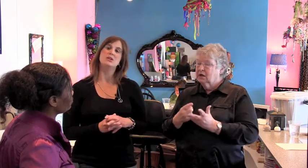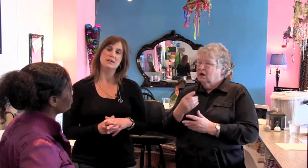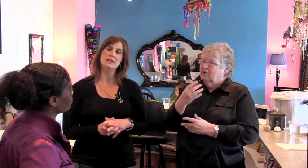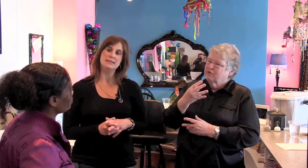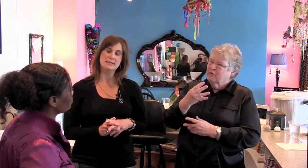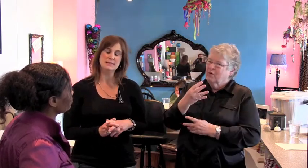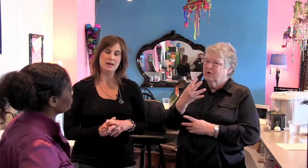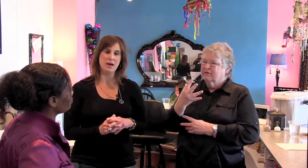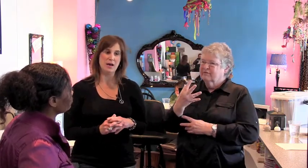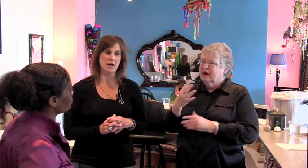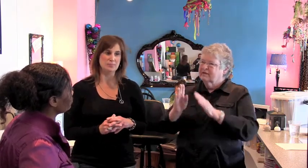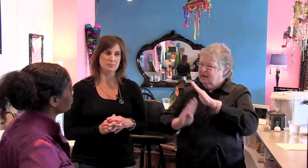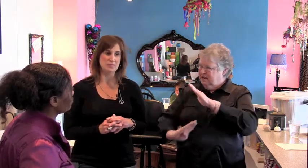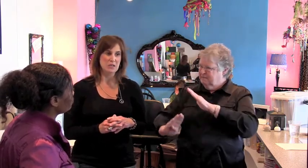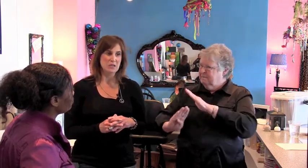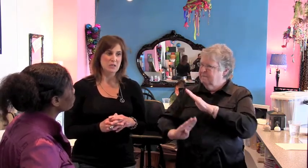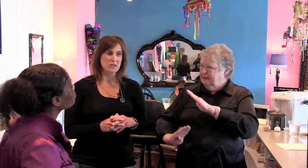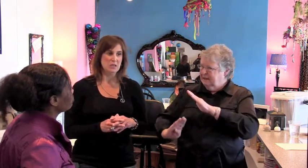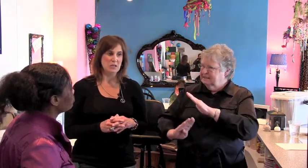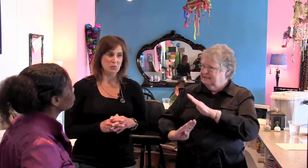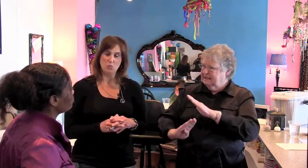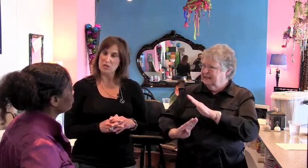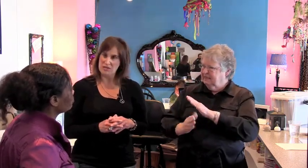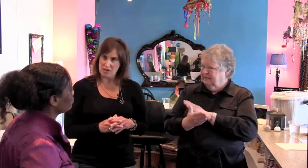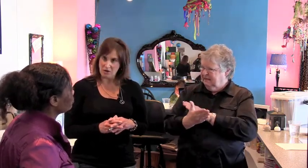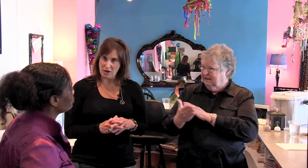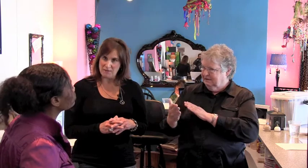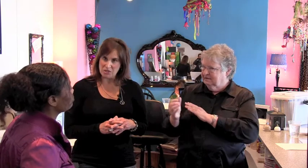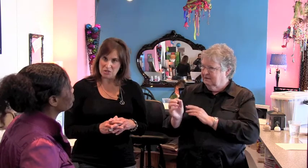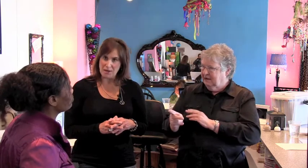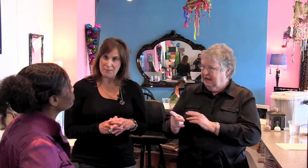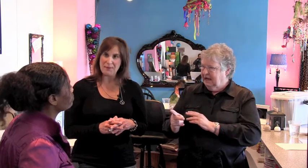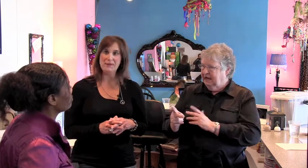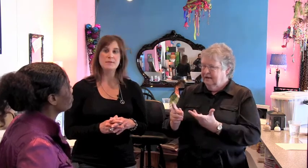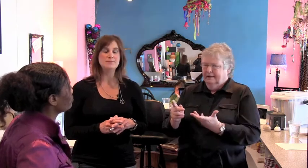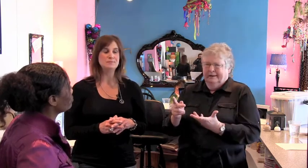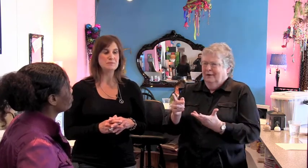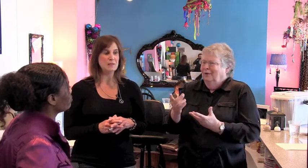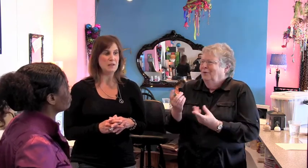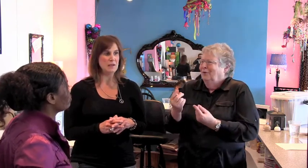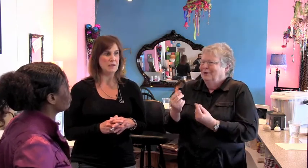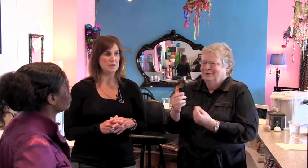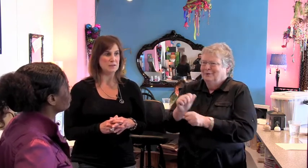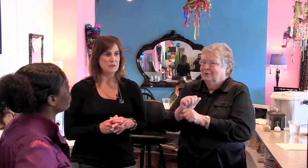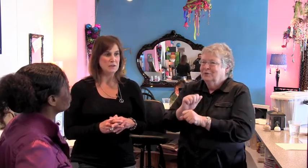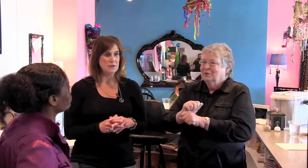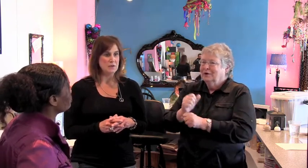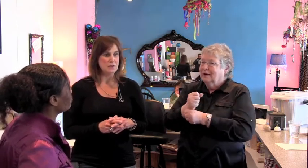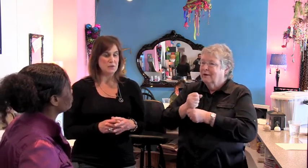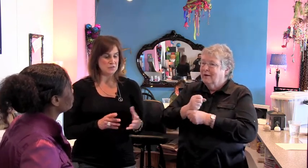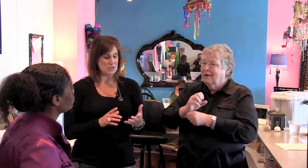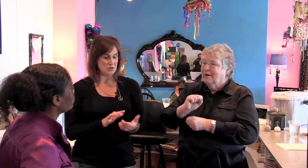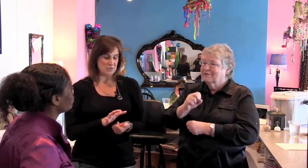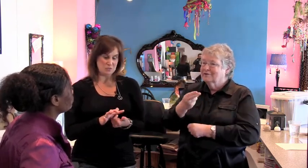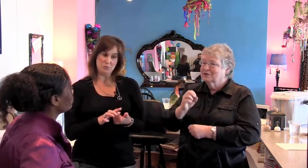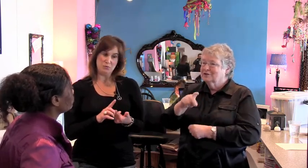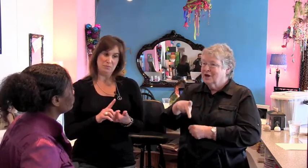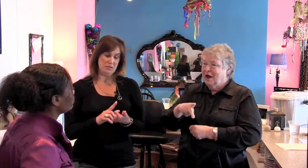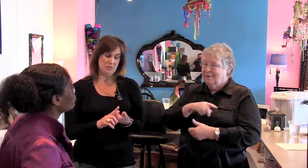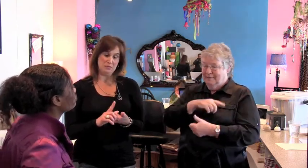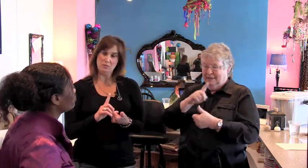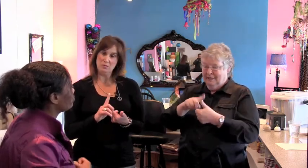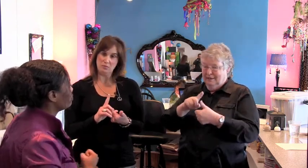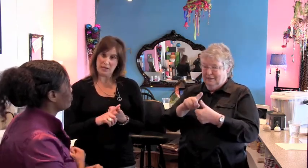basic areas in working at a coffee shop. And those areas